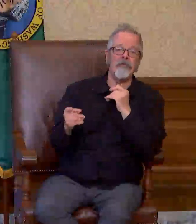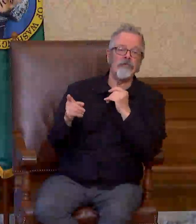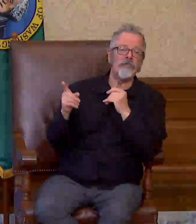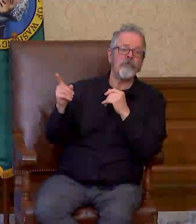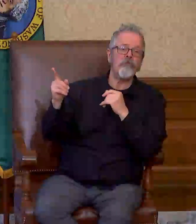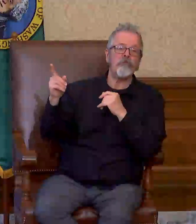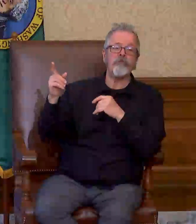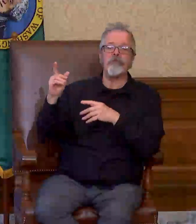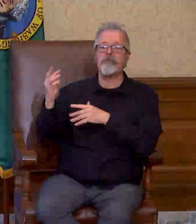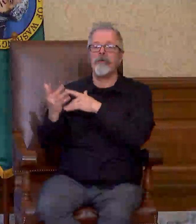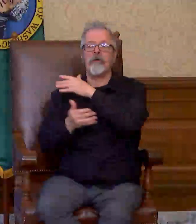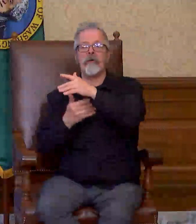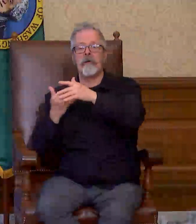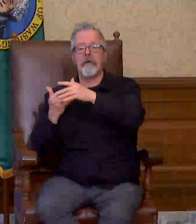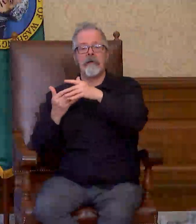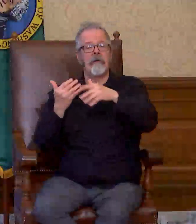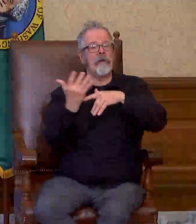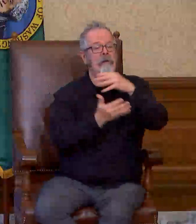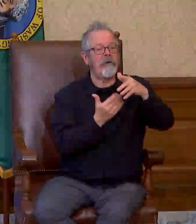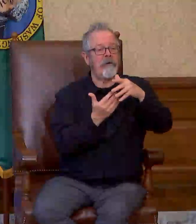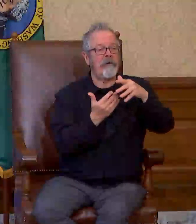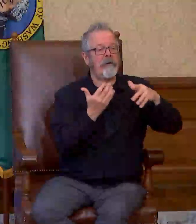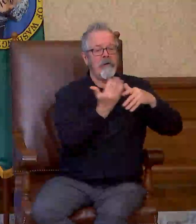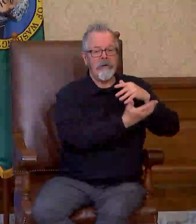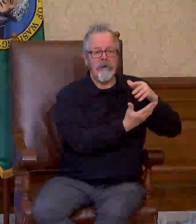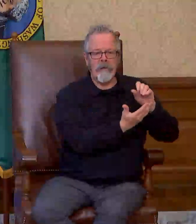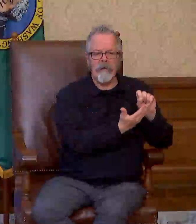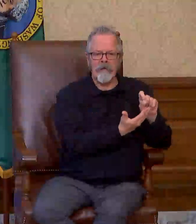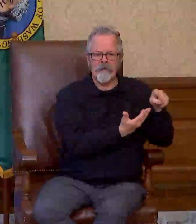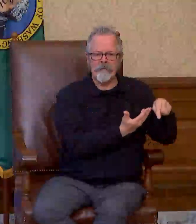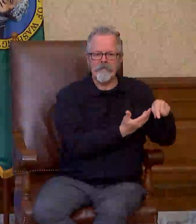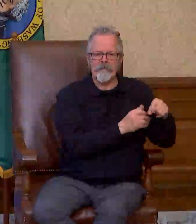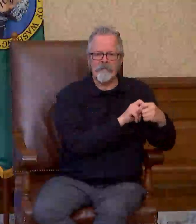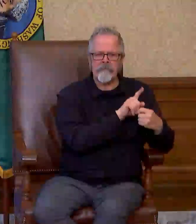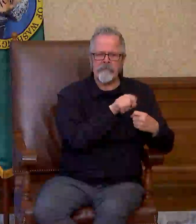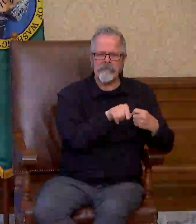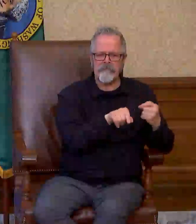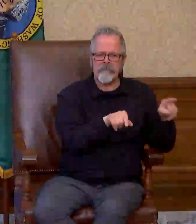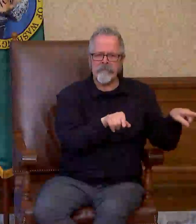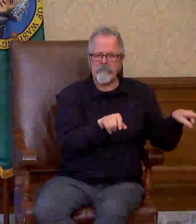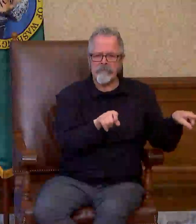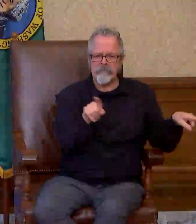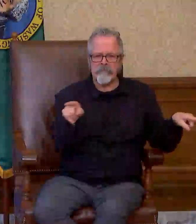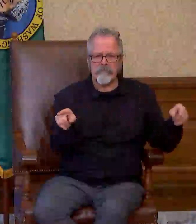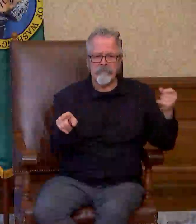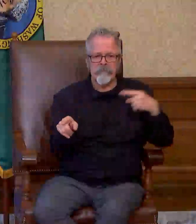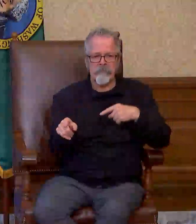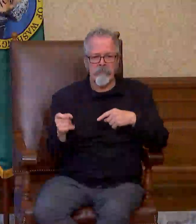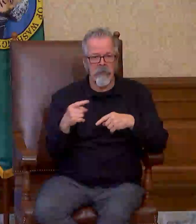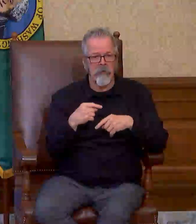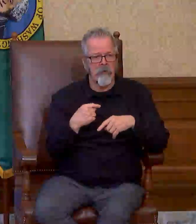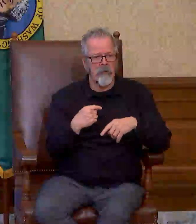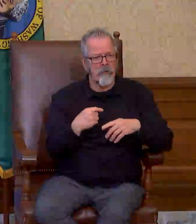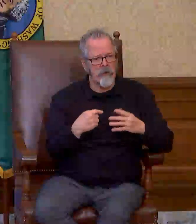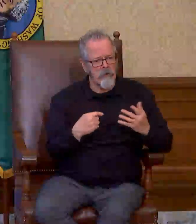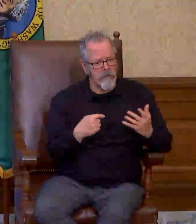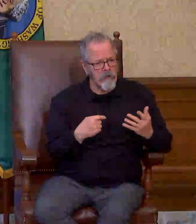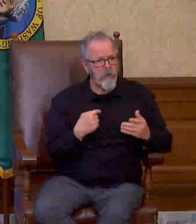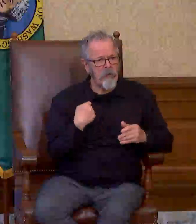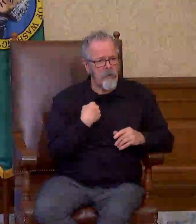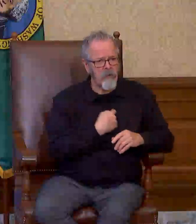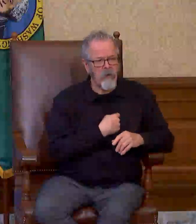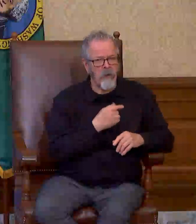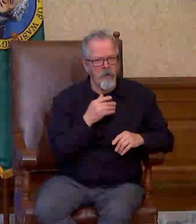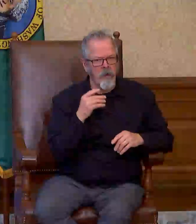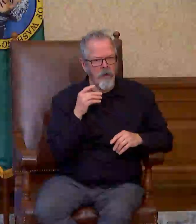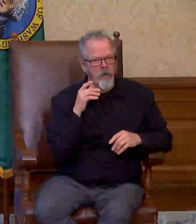we've caused because of this might be around 50%. And it might be a lot higher and it might be a lot lower. But you have